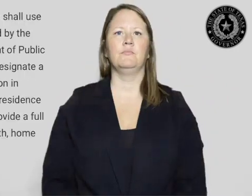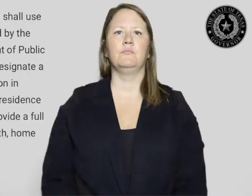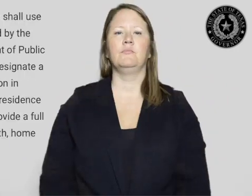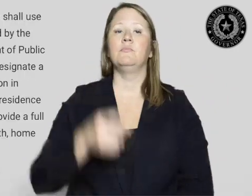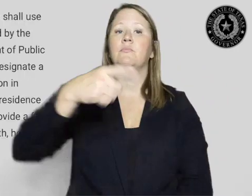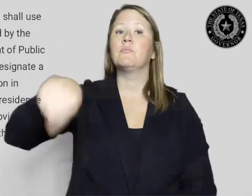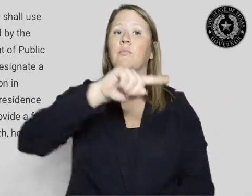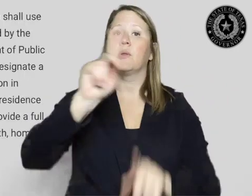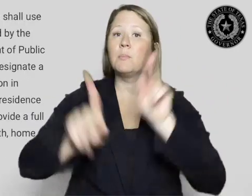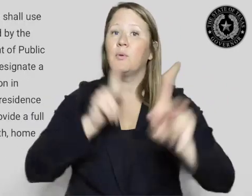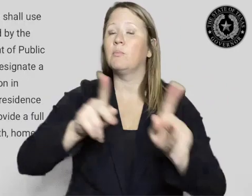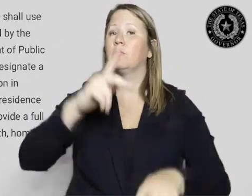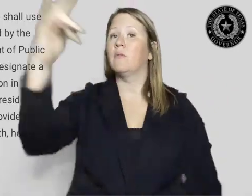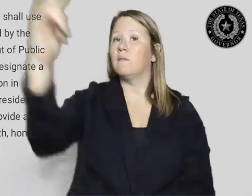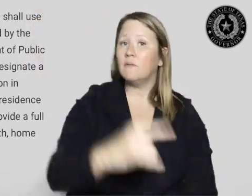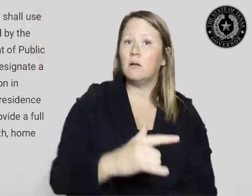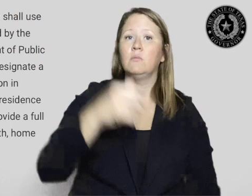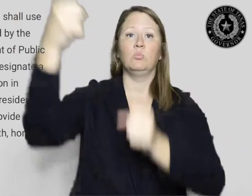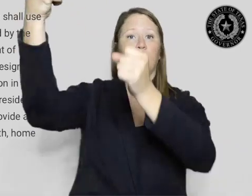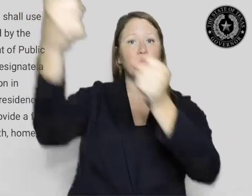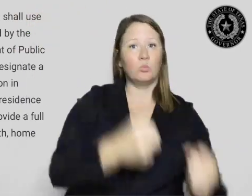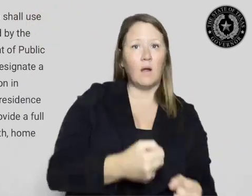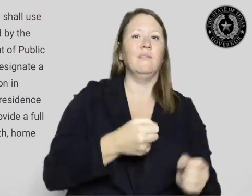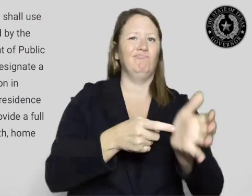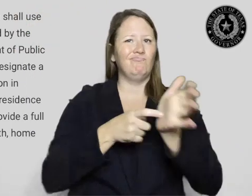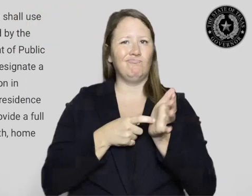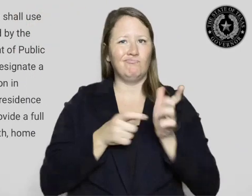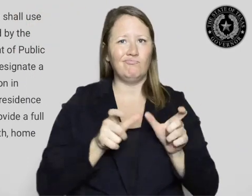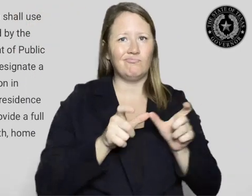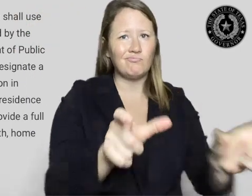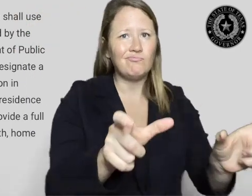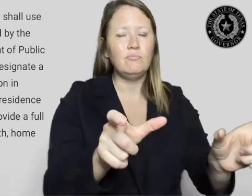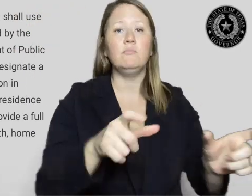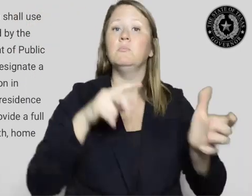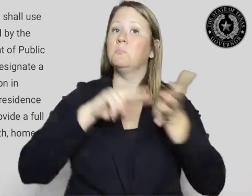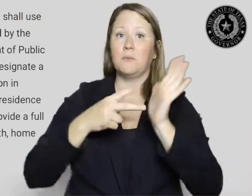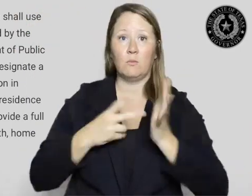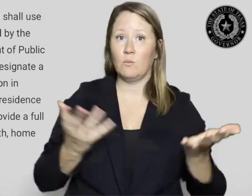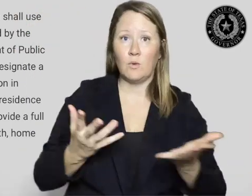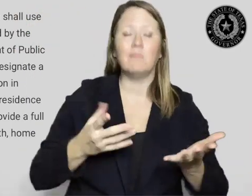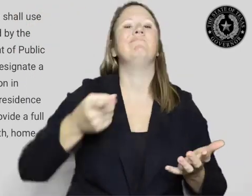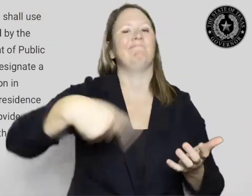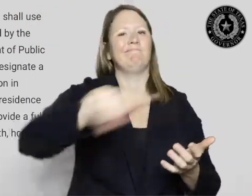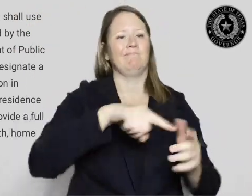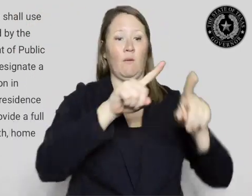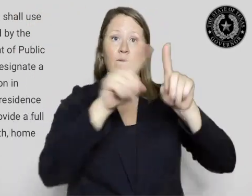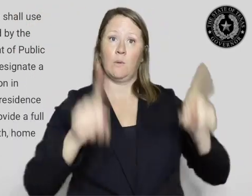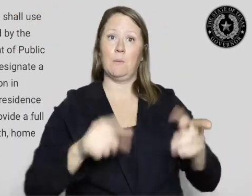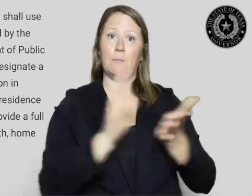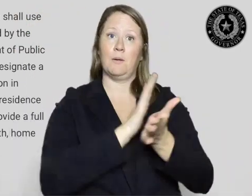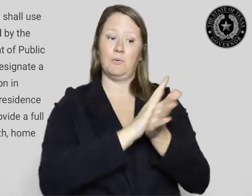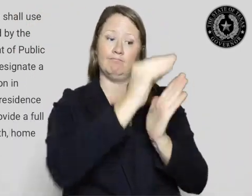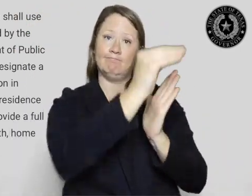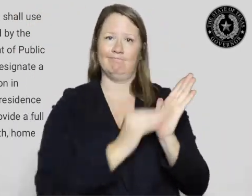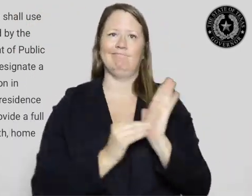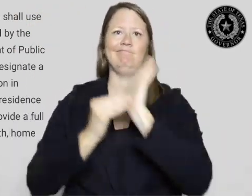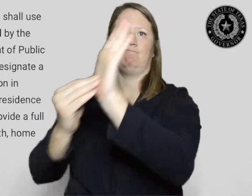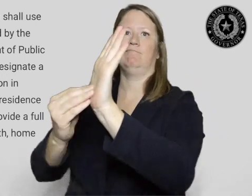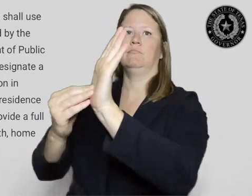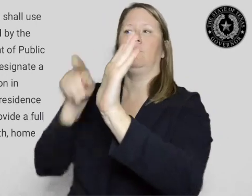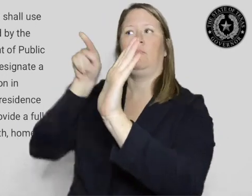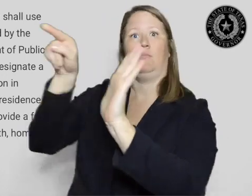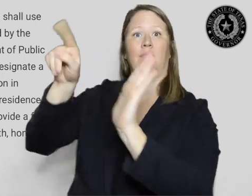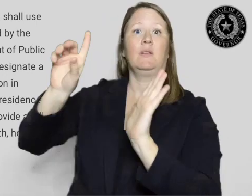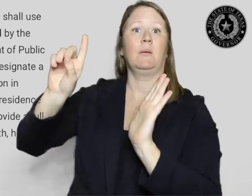A covered person shall use a form prescribed by the Texas Department of Public Safety to designate a quarantine location in Texas, such as